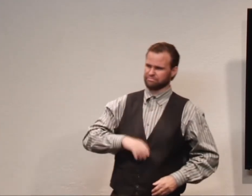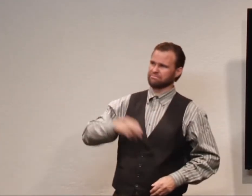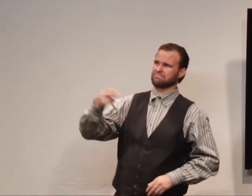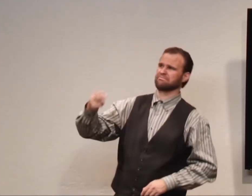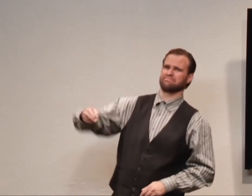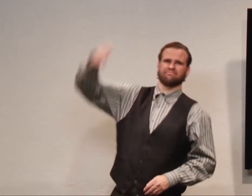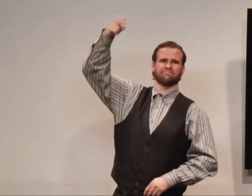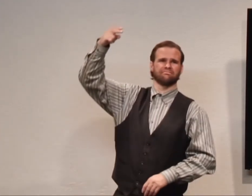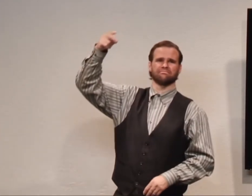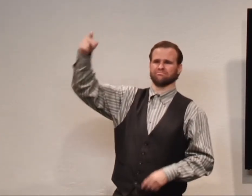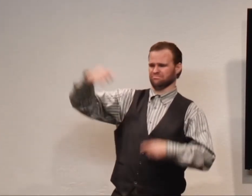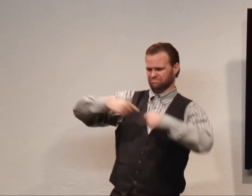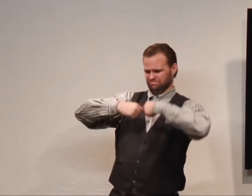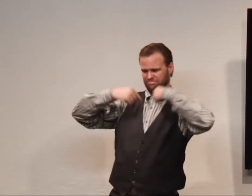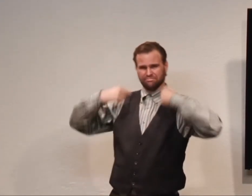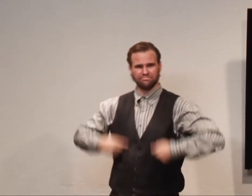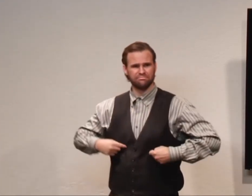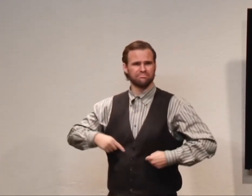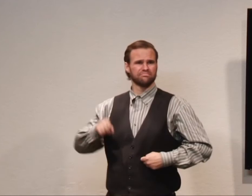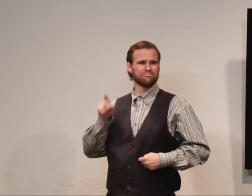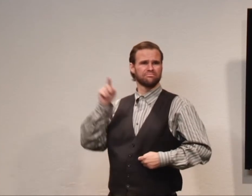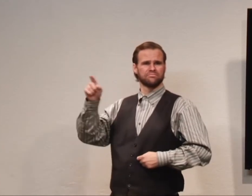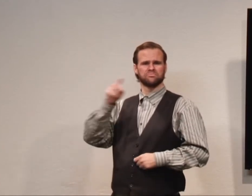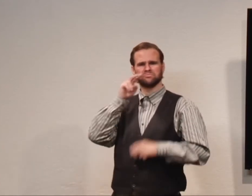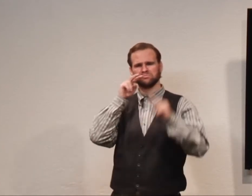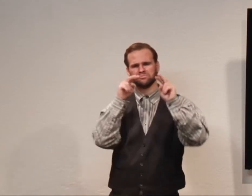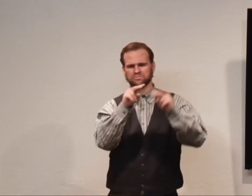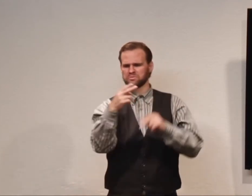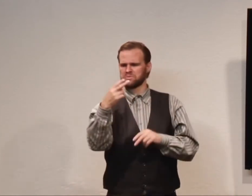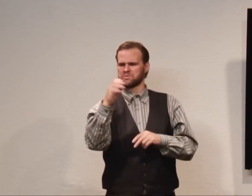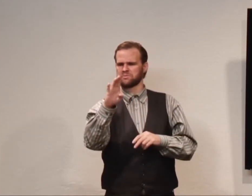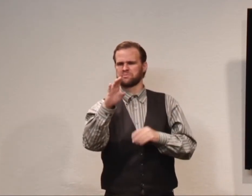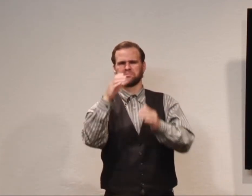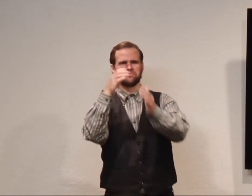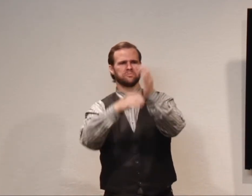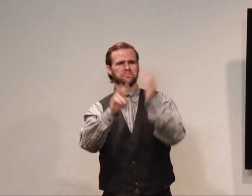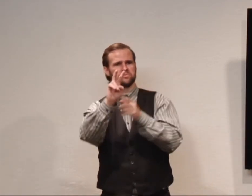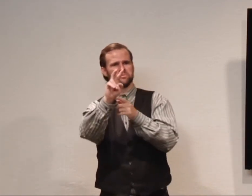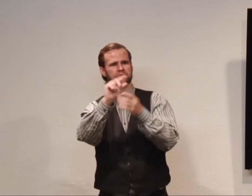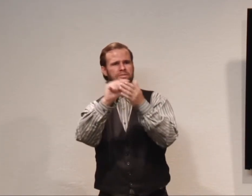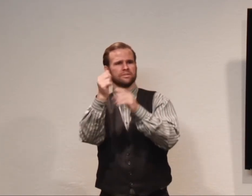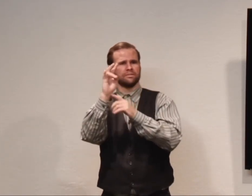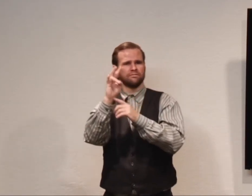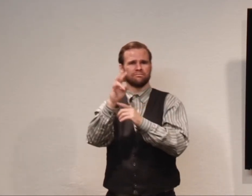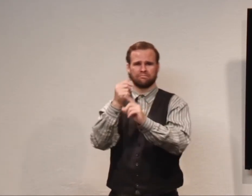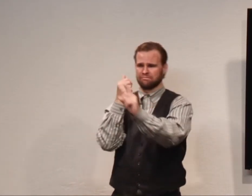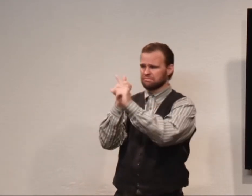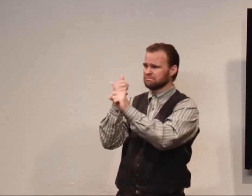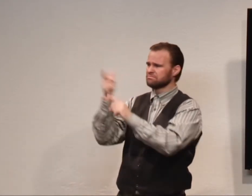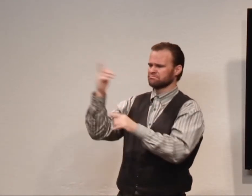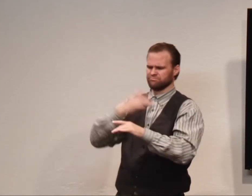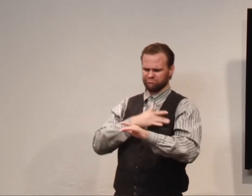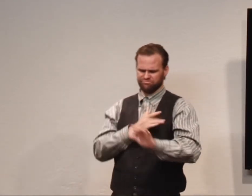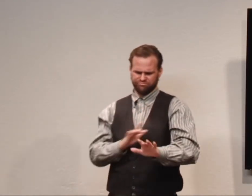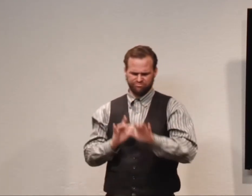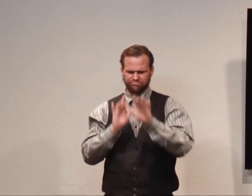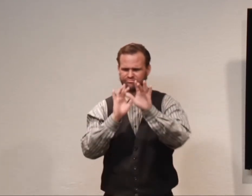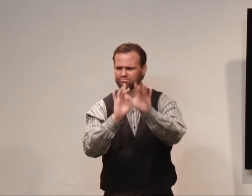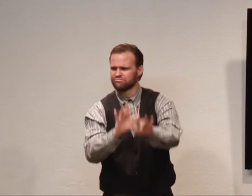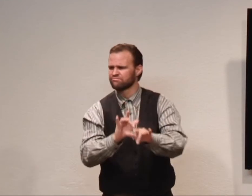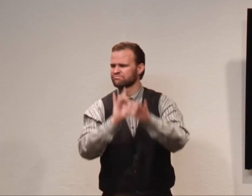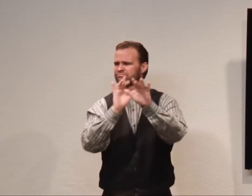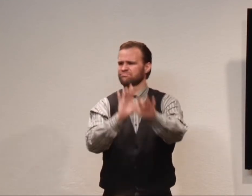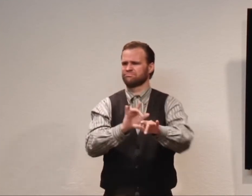next section here. Christ is the high priest. He is a merciful high priest in Hebrews chapter 2, verse 17.